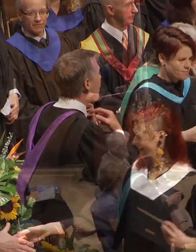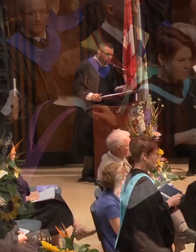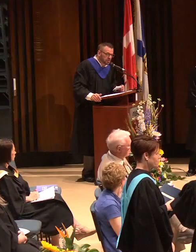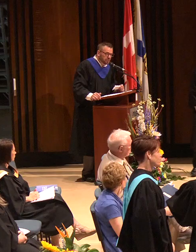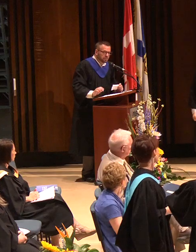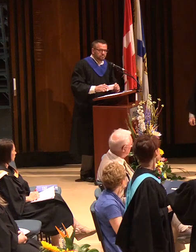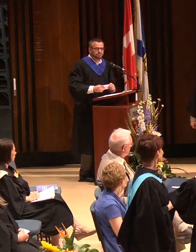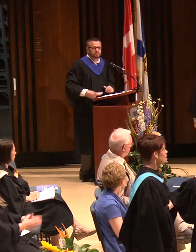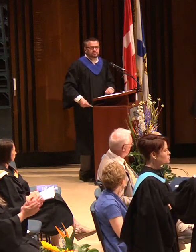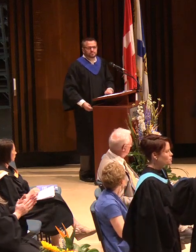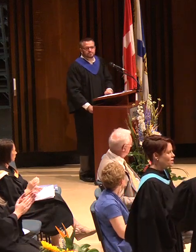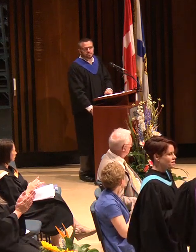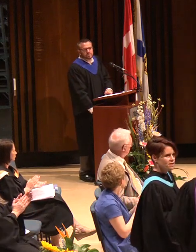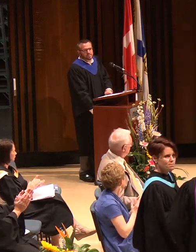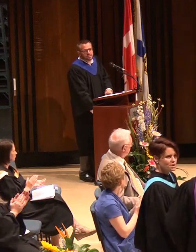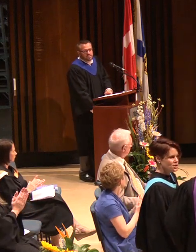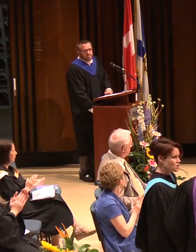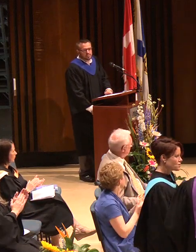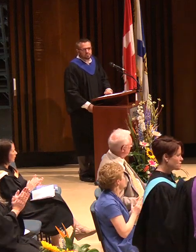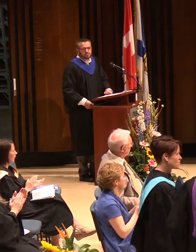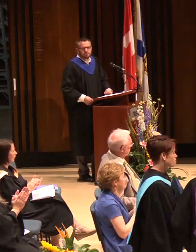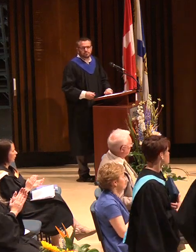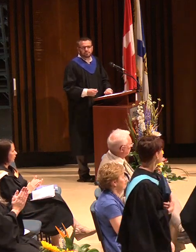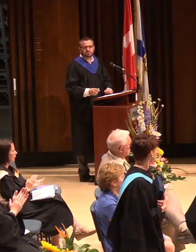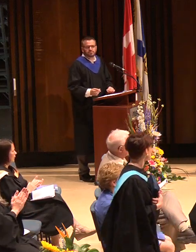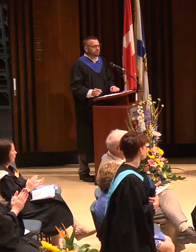Brandon Salter.